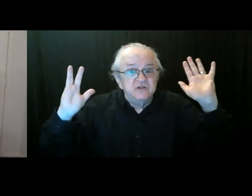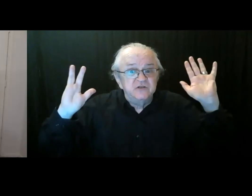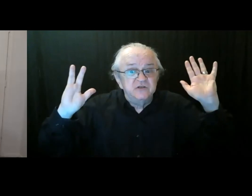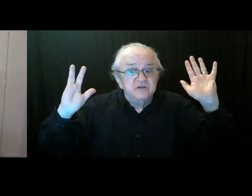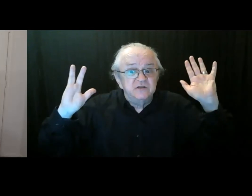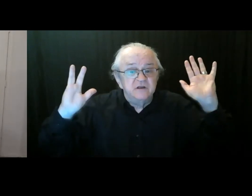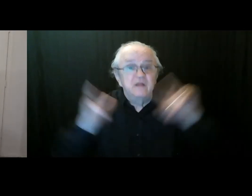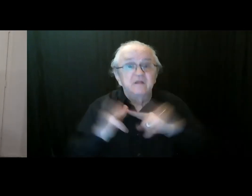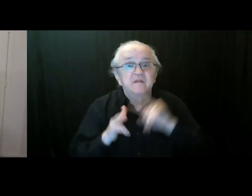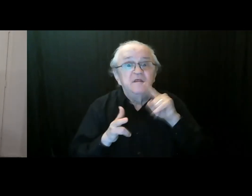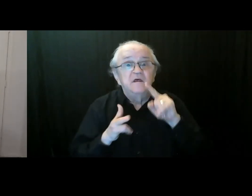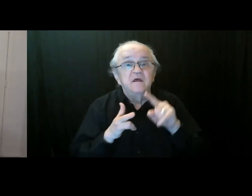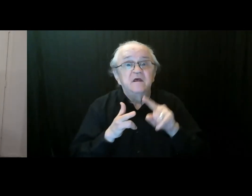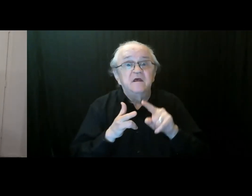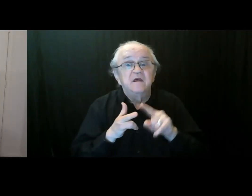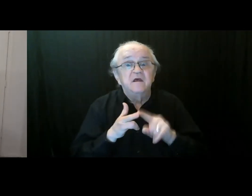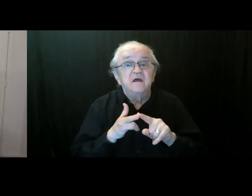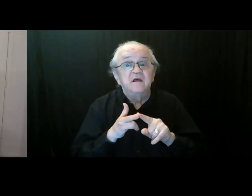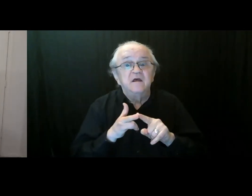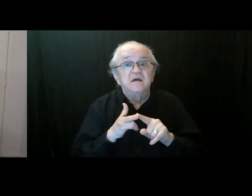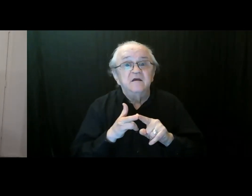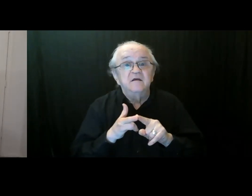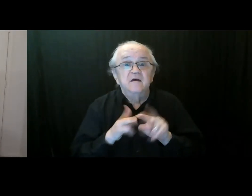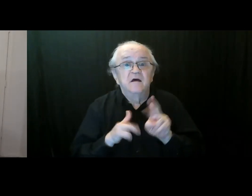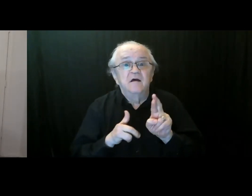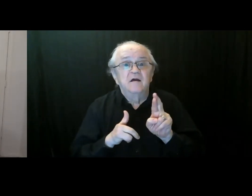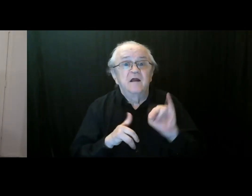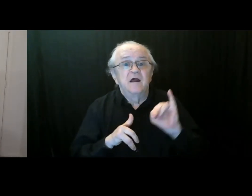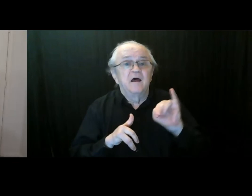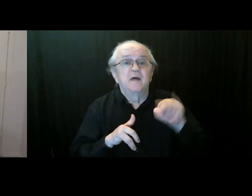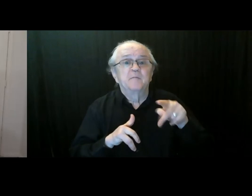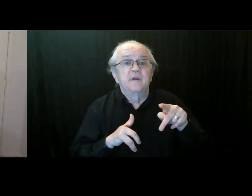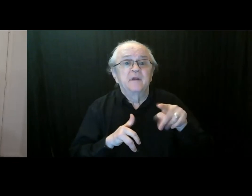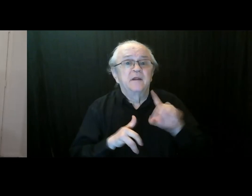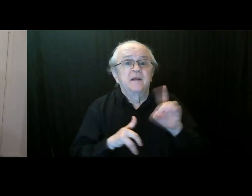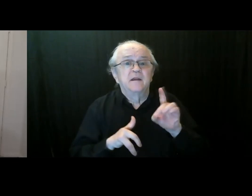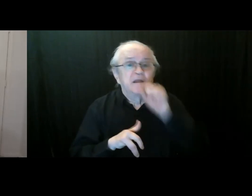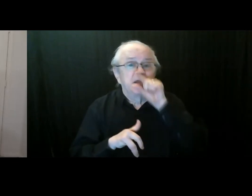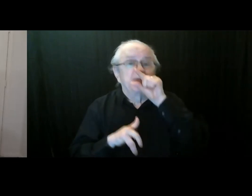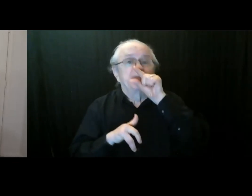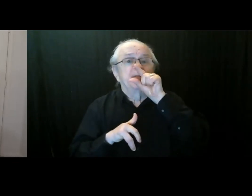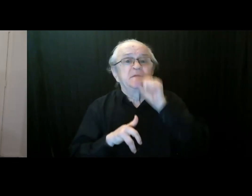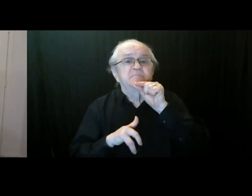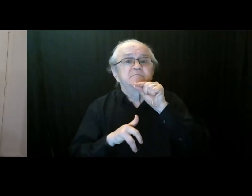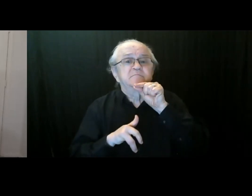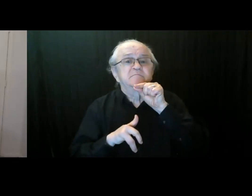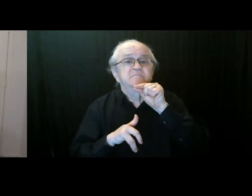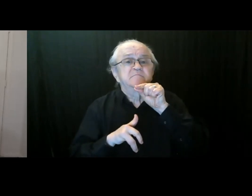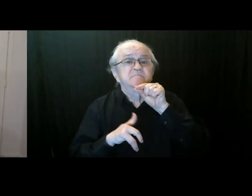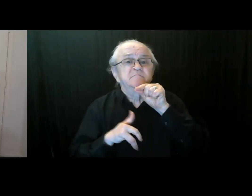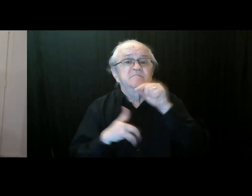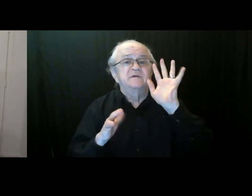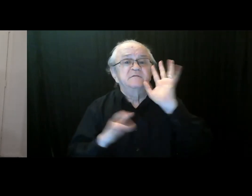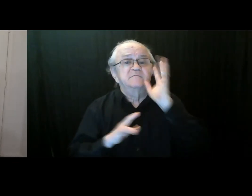And then it's here lies Dickie Peep, permanently put to sleep. You